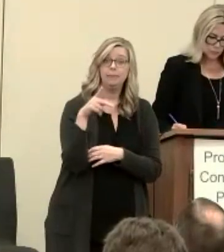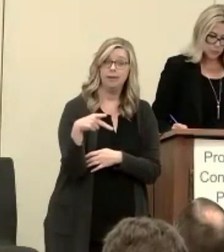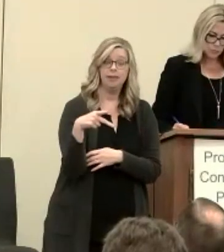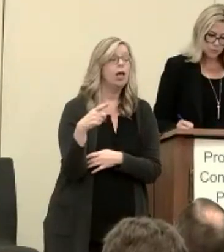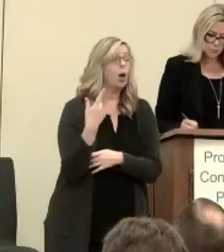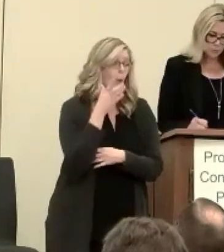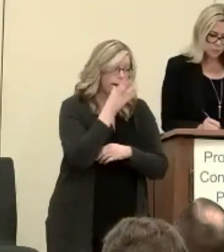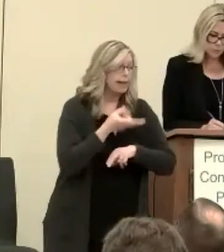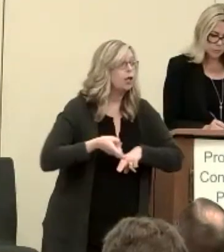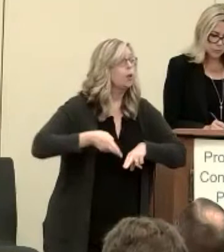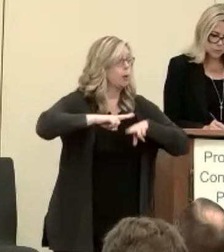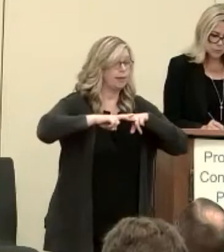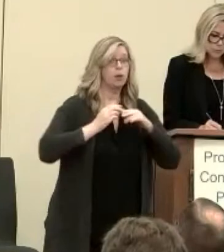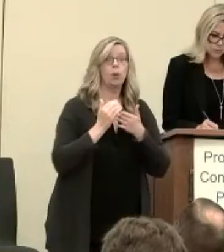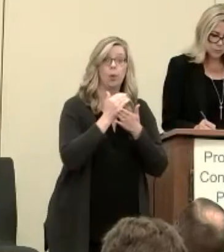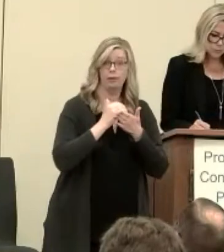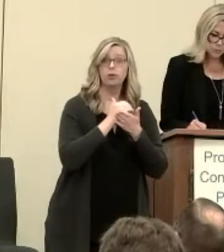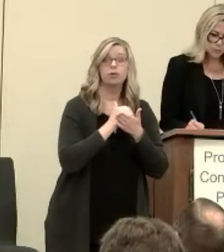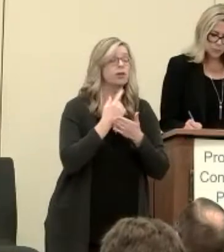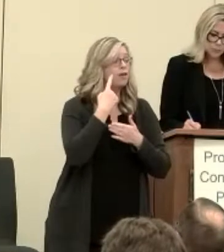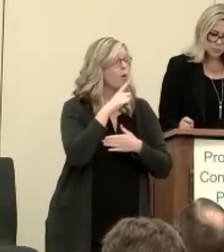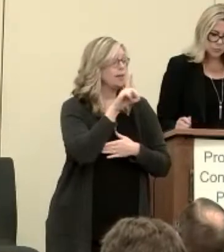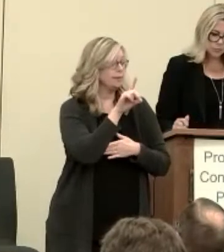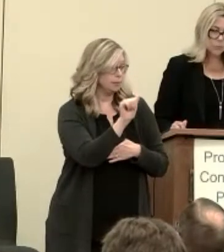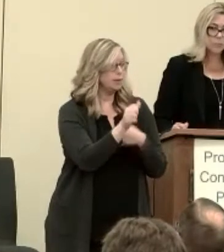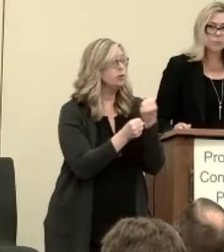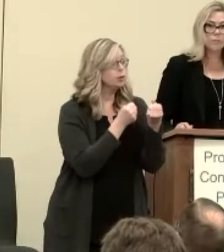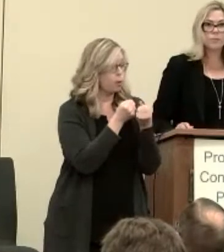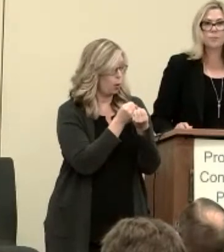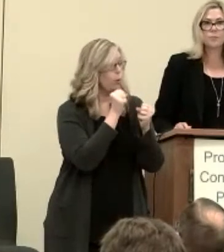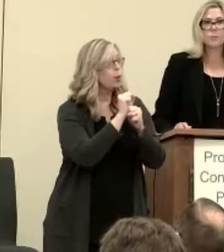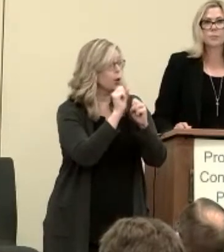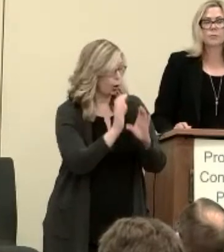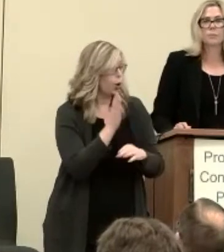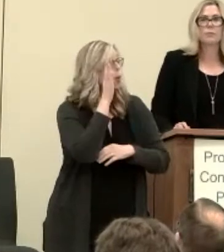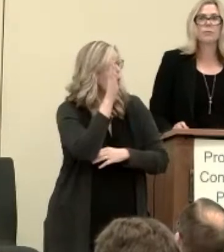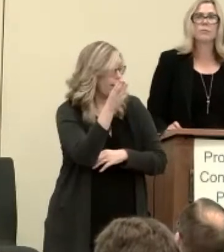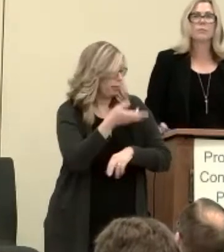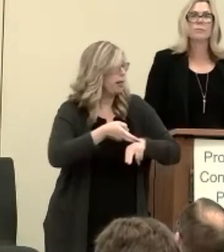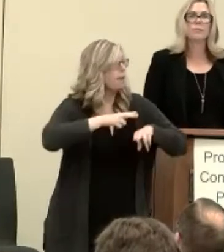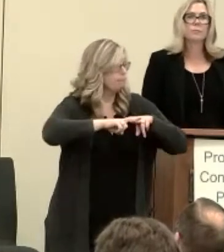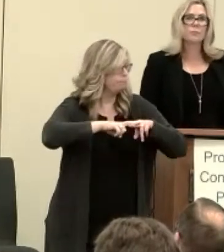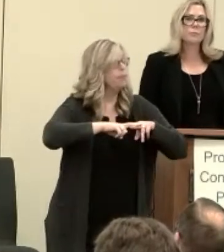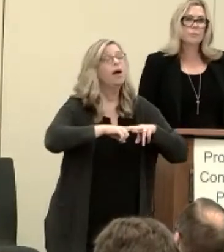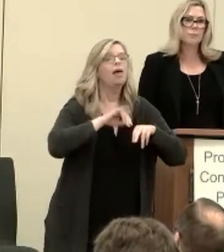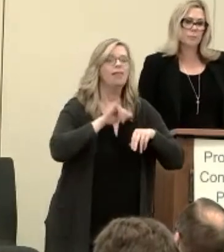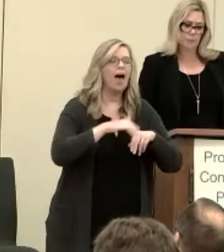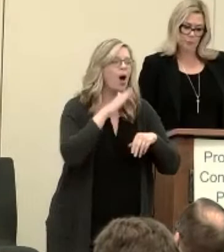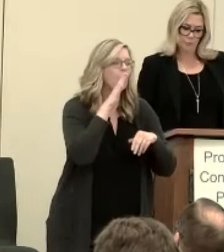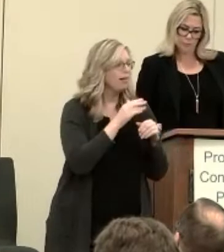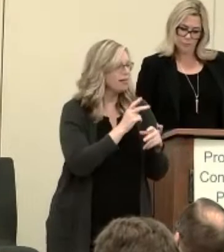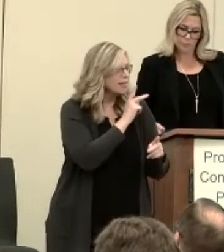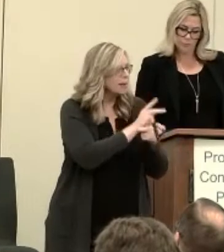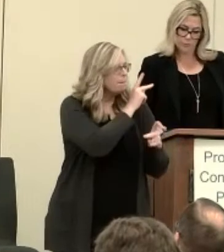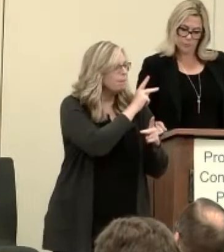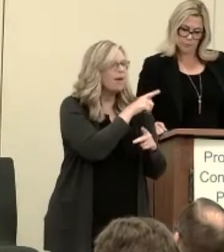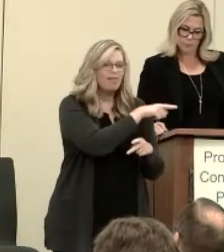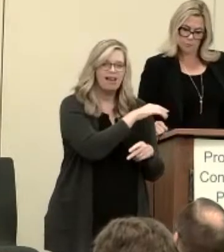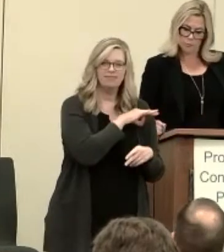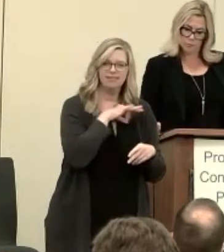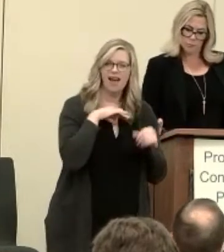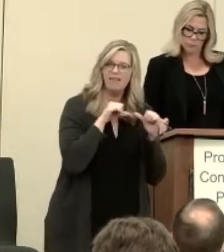increase wages for disability support workers. This will go towards supporting the retention and recruitment